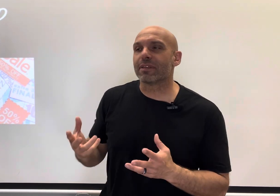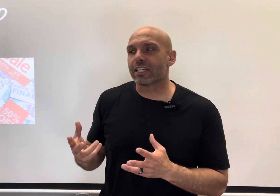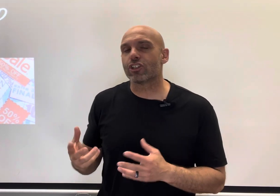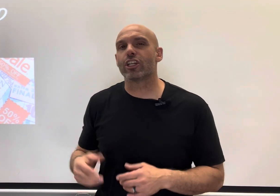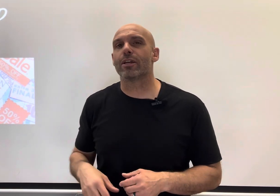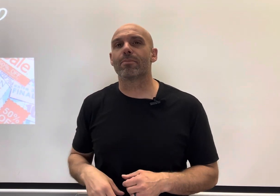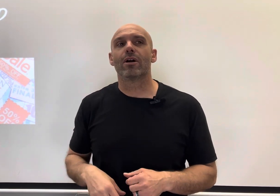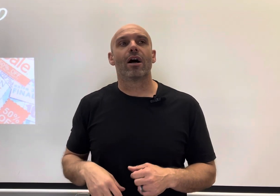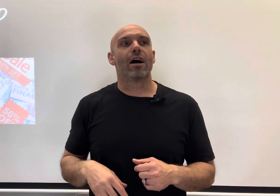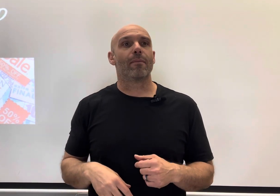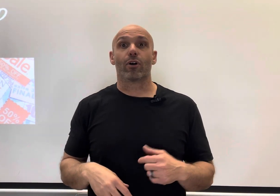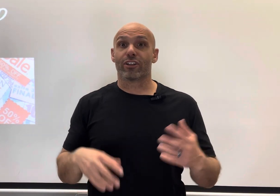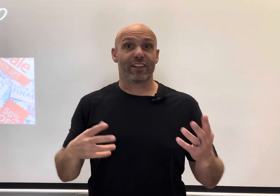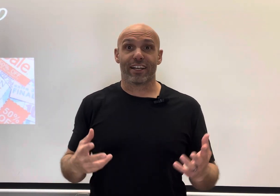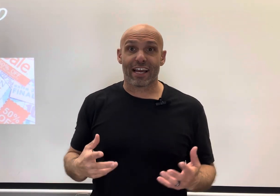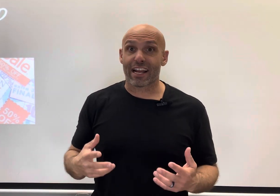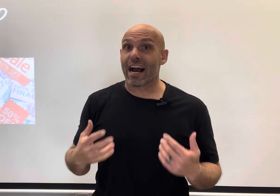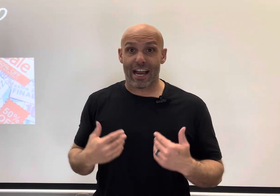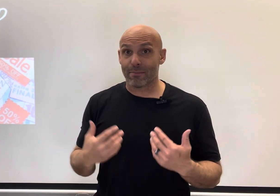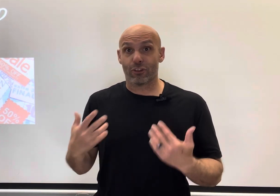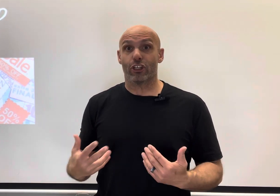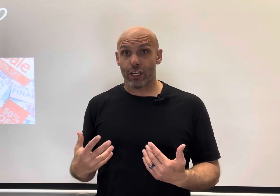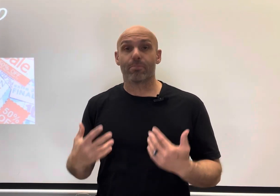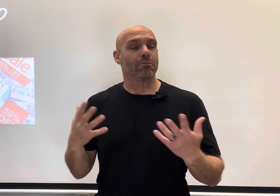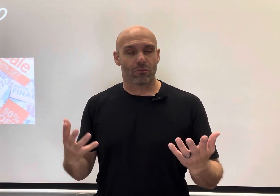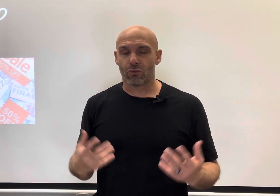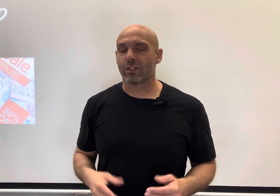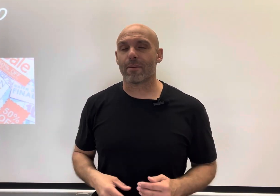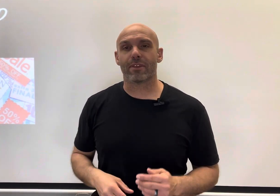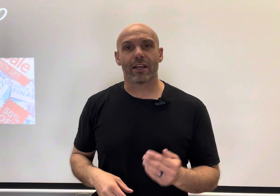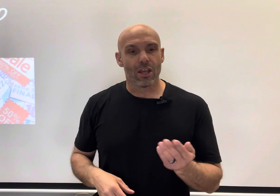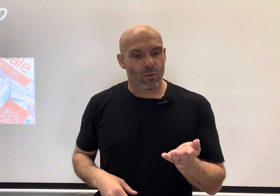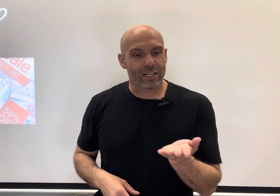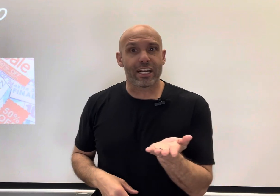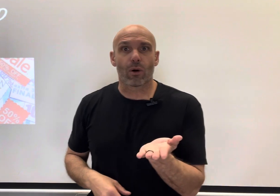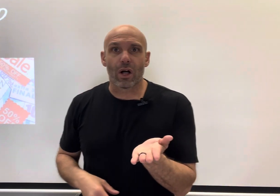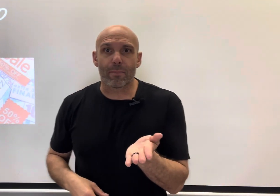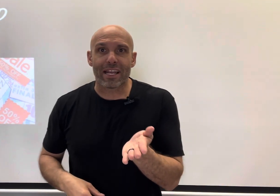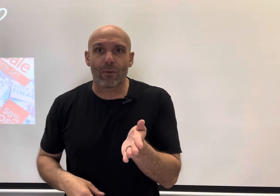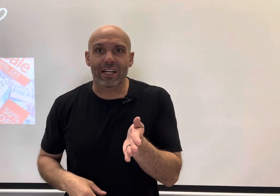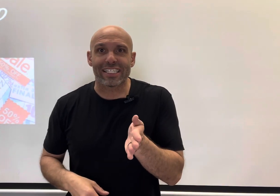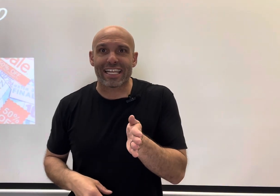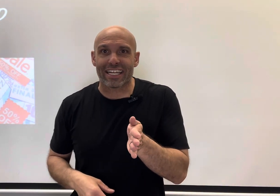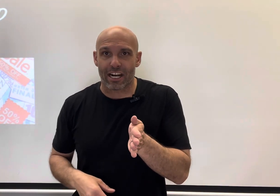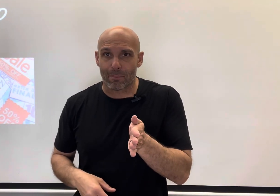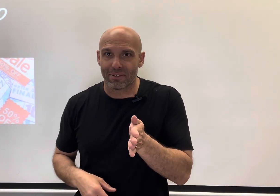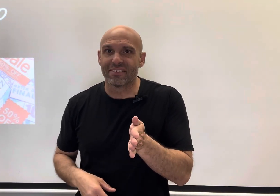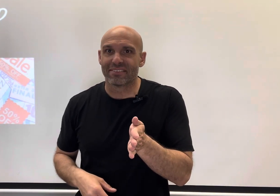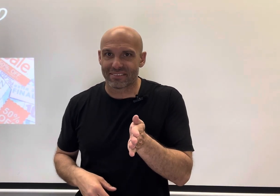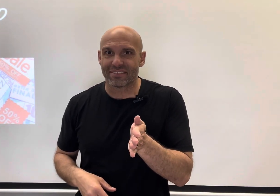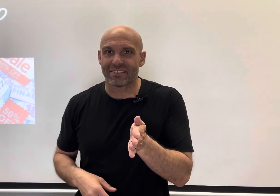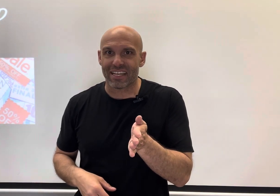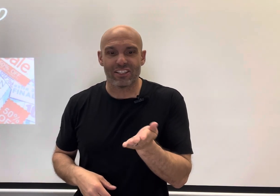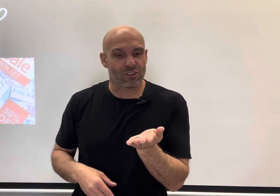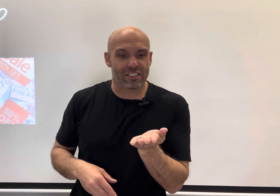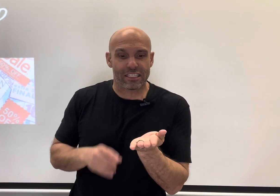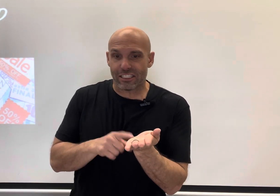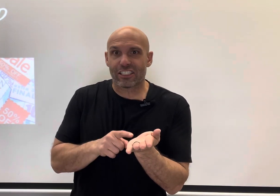is cheap, or you're saying like, I'm cheap. Same thing. We're going to take our wallet, but now we're going to stand it up. Okay, so it's still